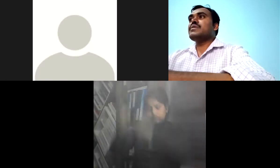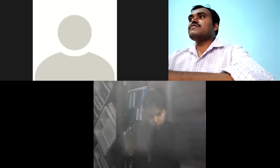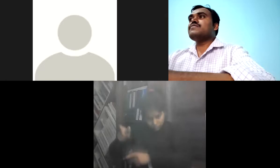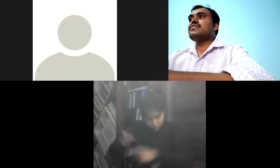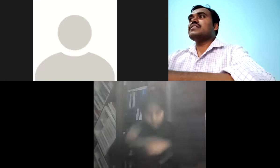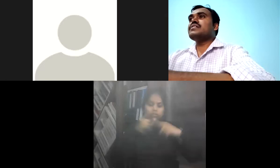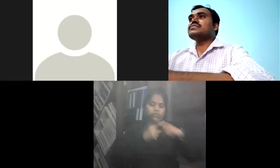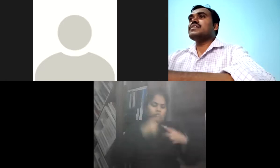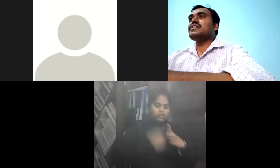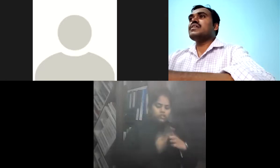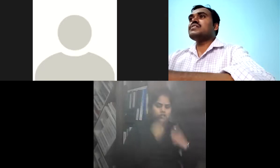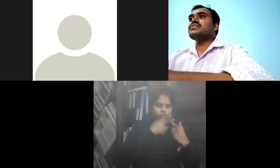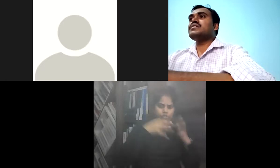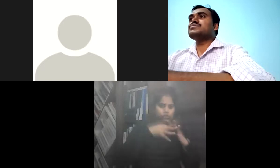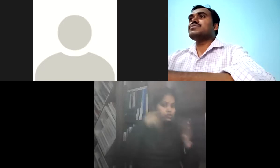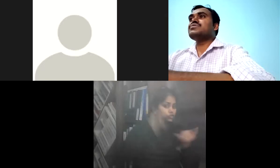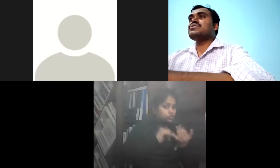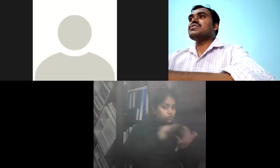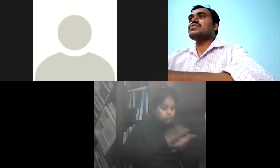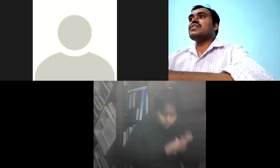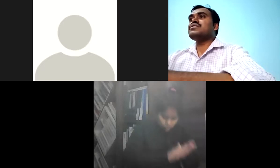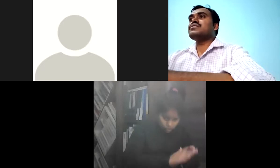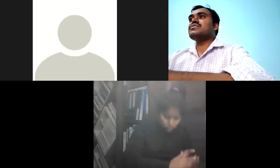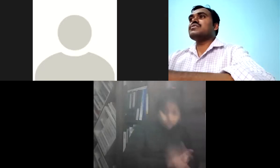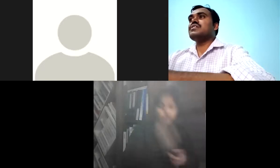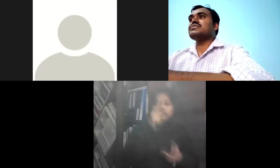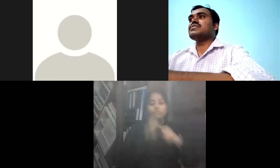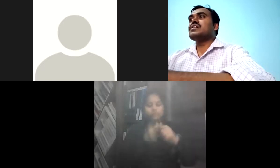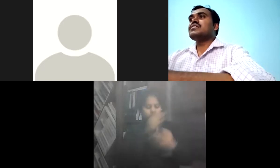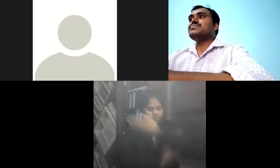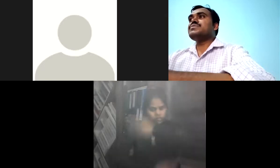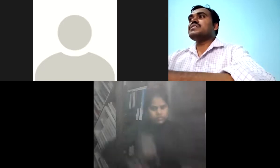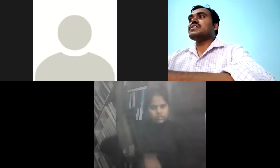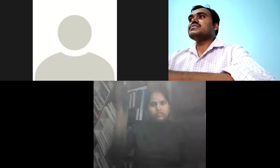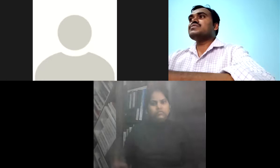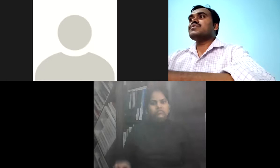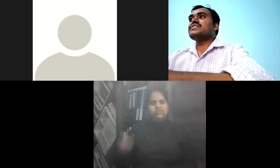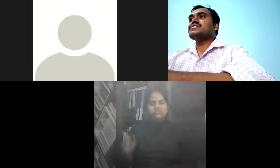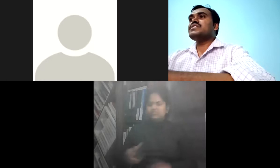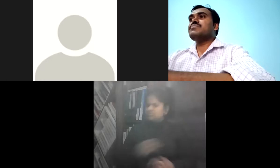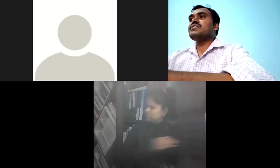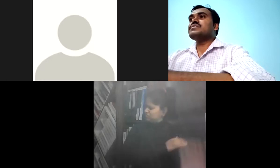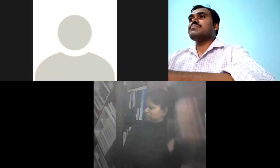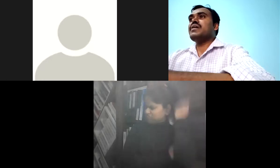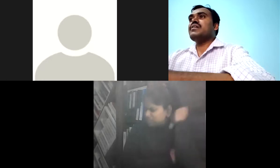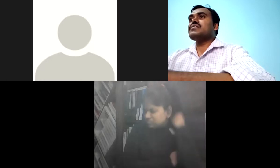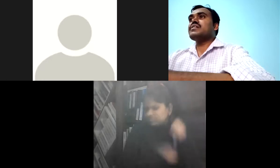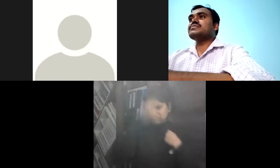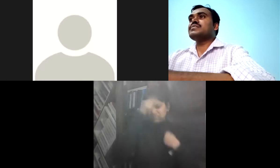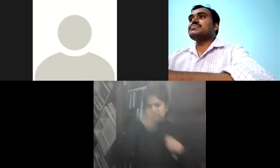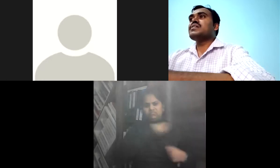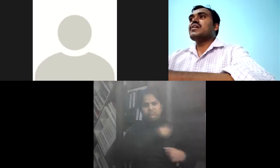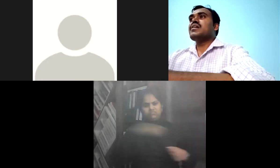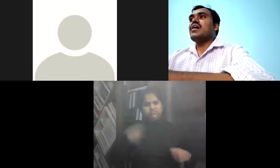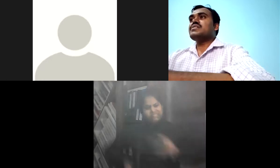so powerful, and it is said Oscar is more Jesus than Jesus is. The abusey construction of the disabled is apparent in the